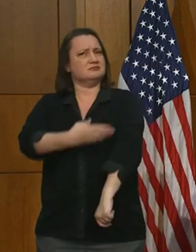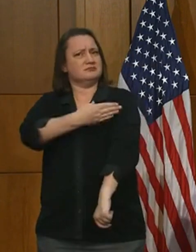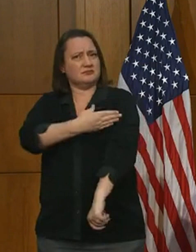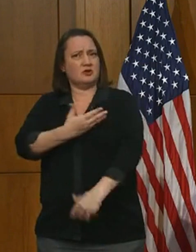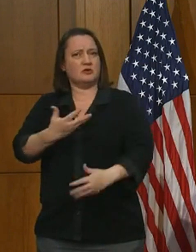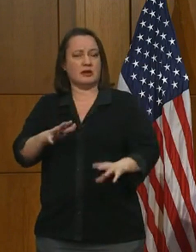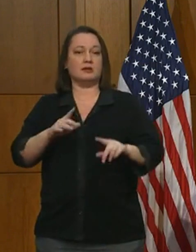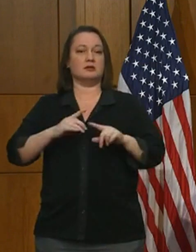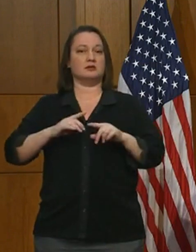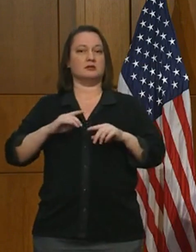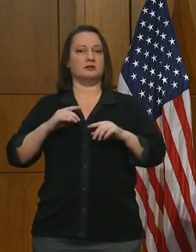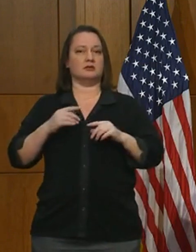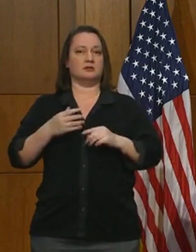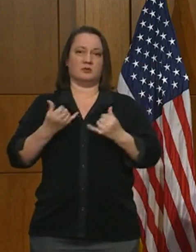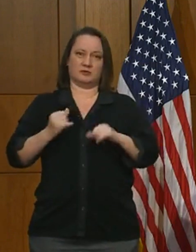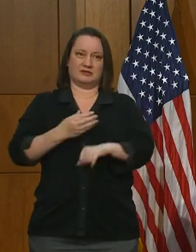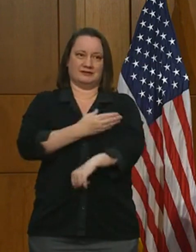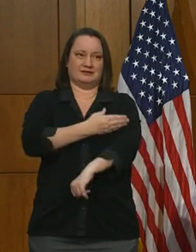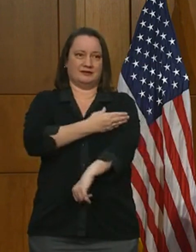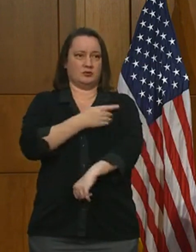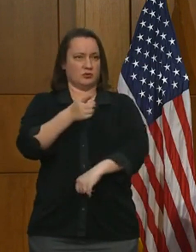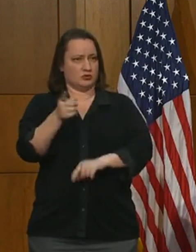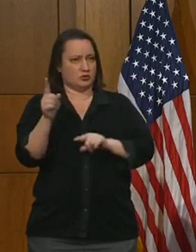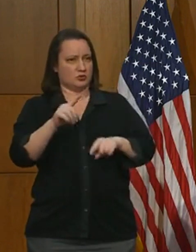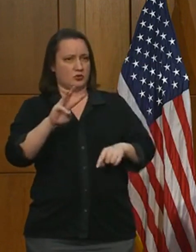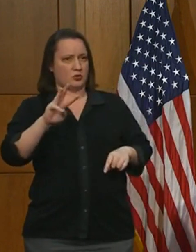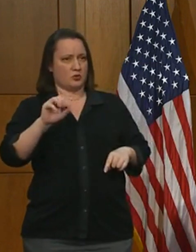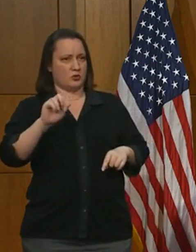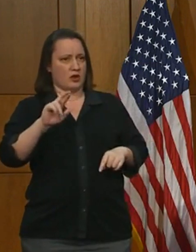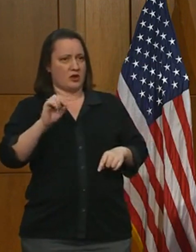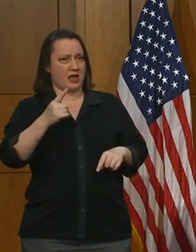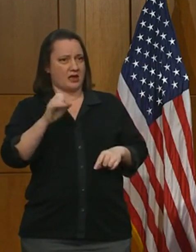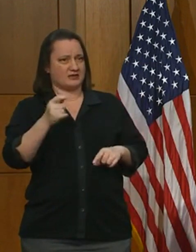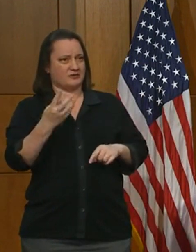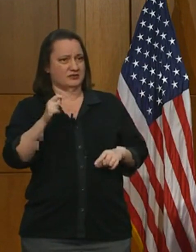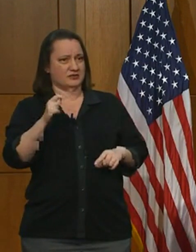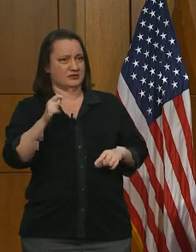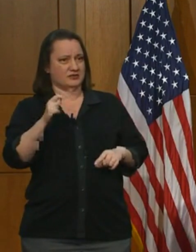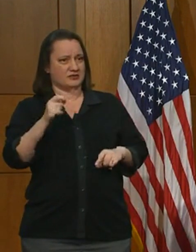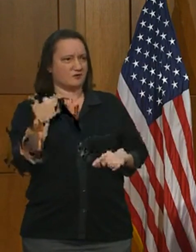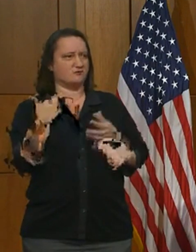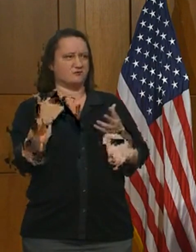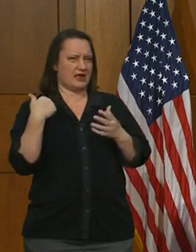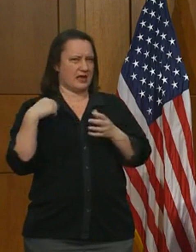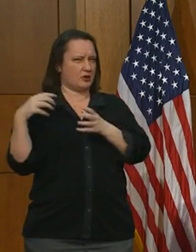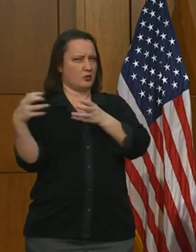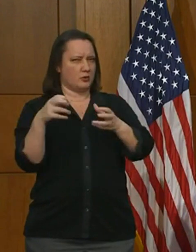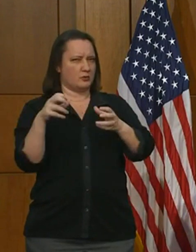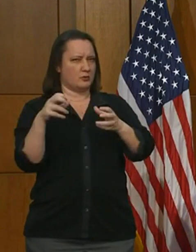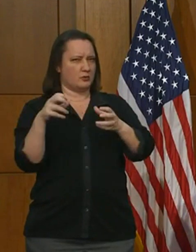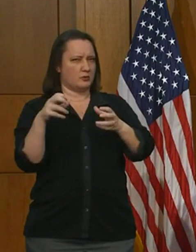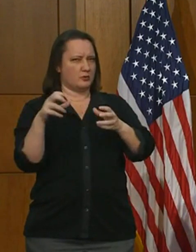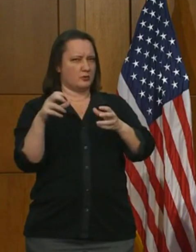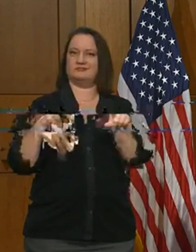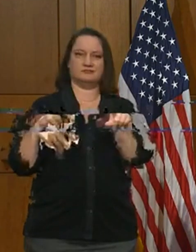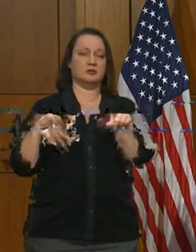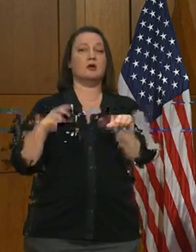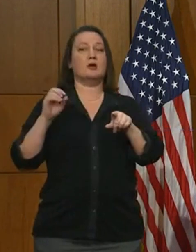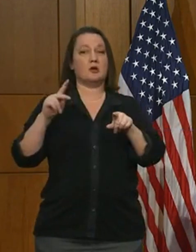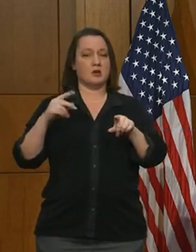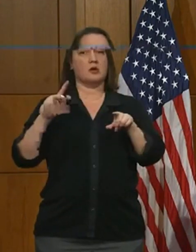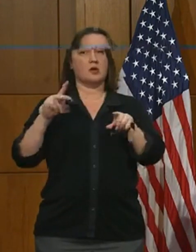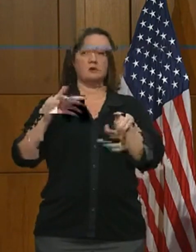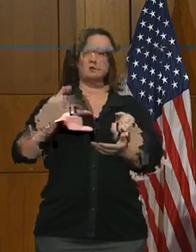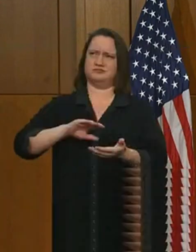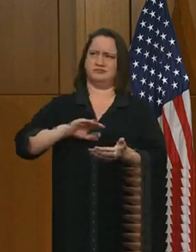were you at the warehouse a couple of days ago when we took a, yeah, but anyway, we have a great stock of PPE.